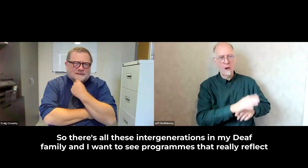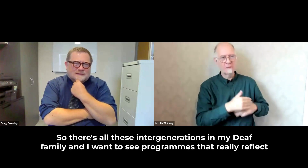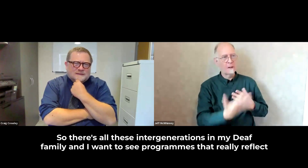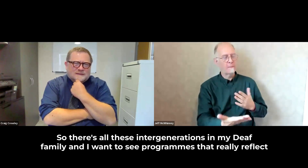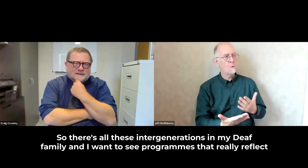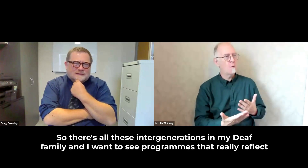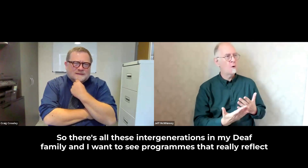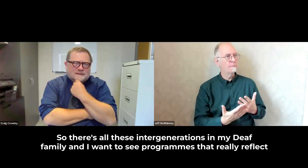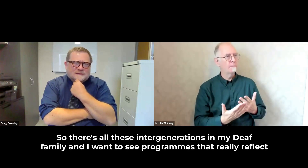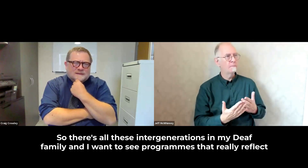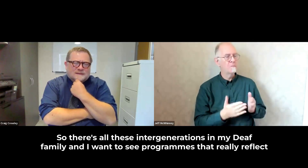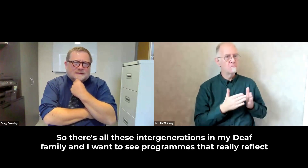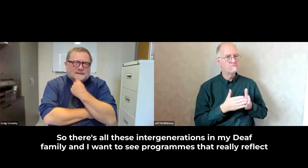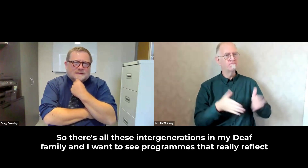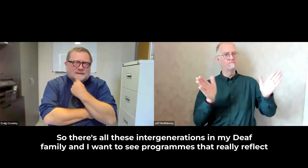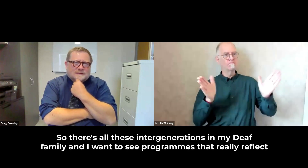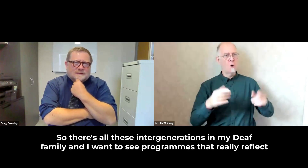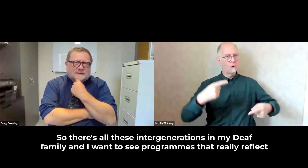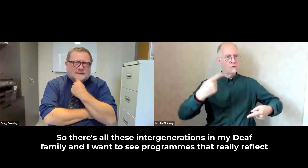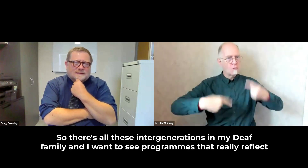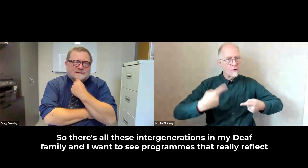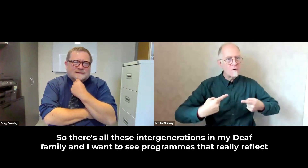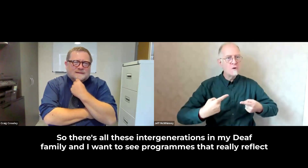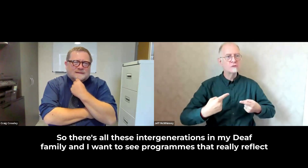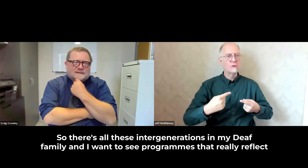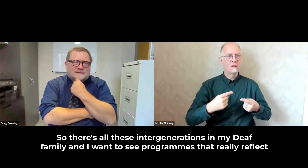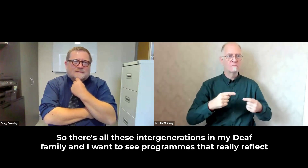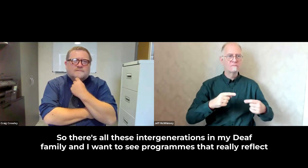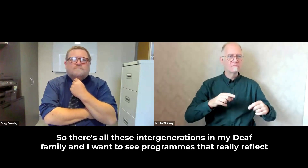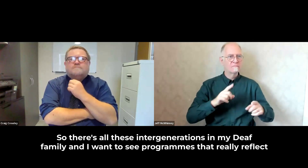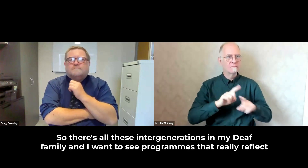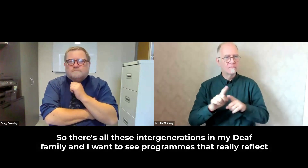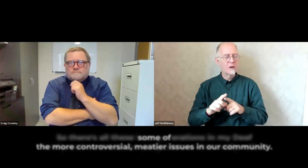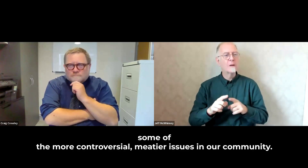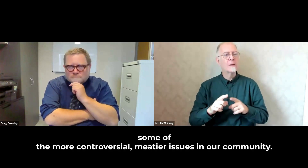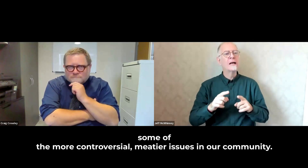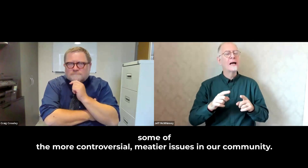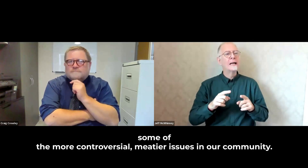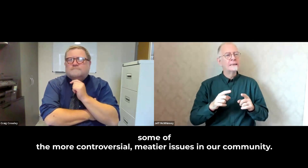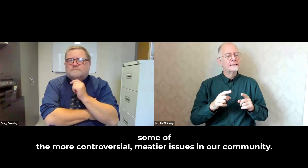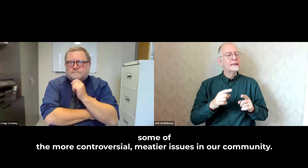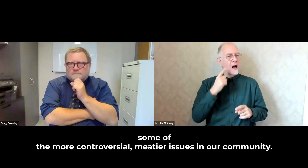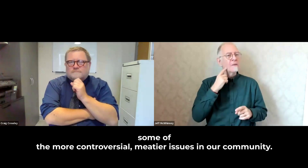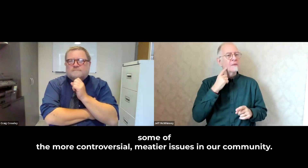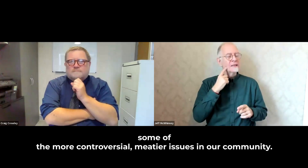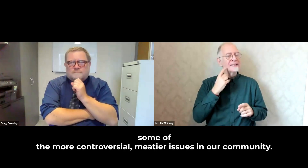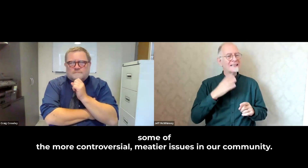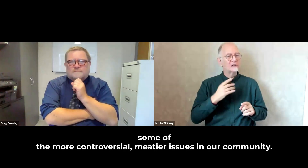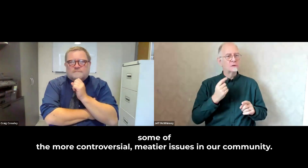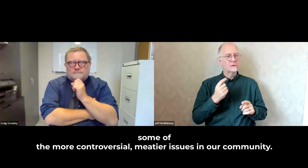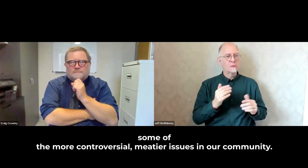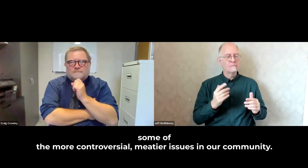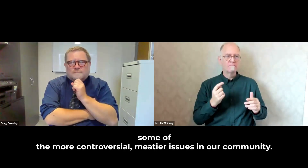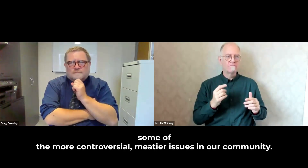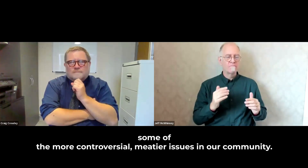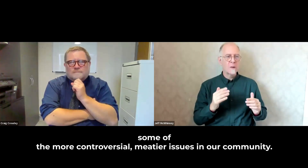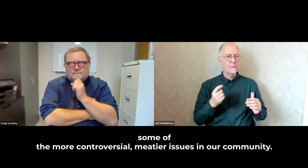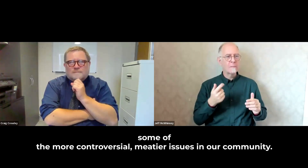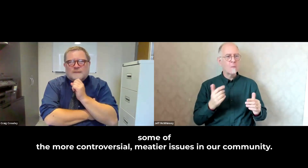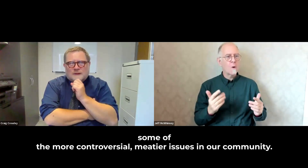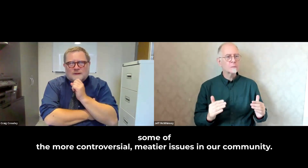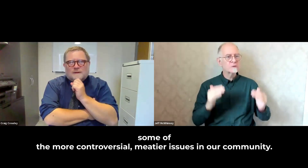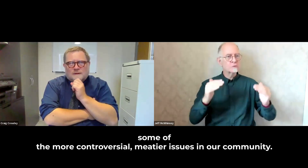in my deaf family, and I want to see programs that really reflect some of the more controversial media issues